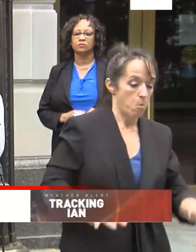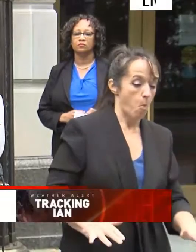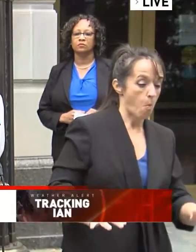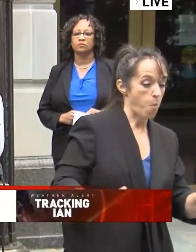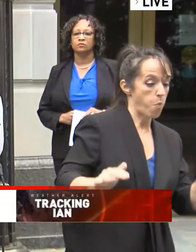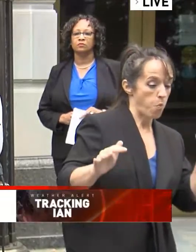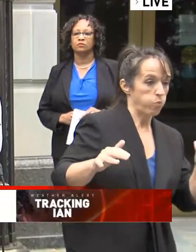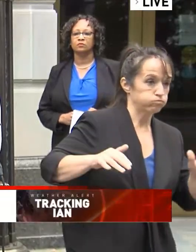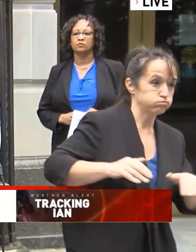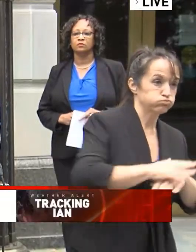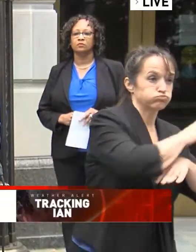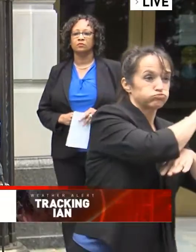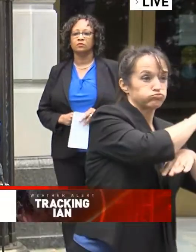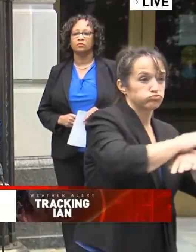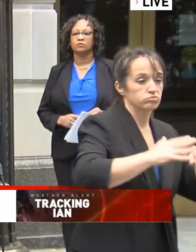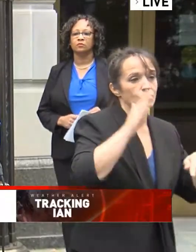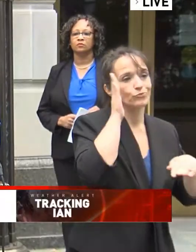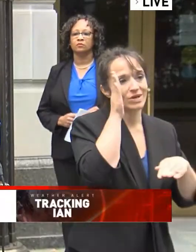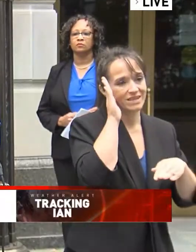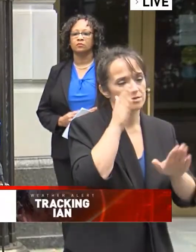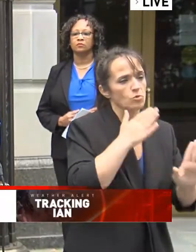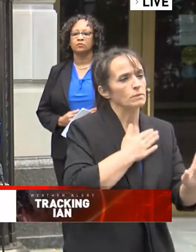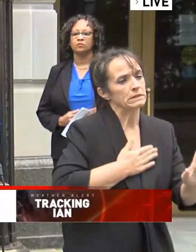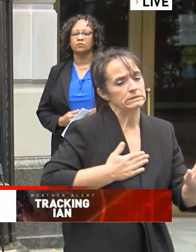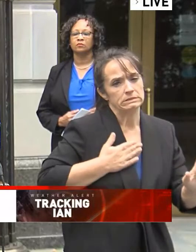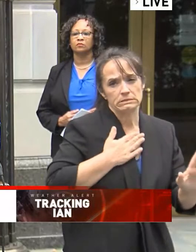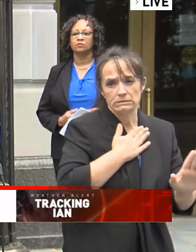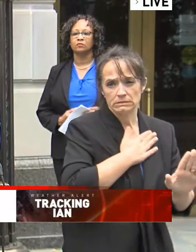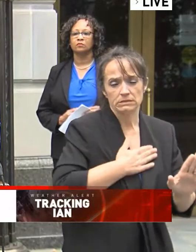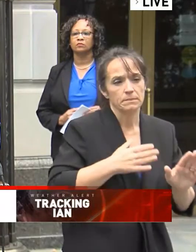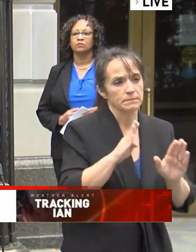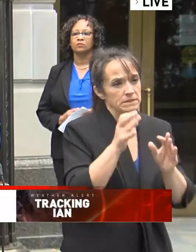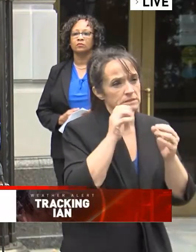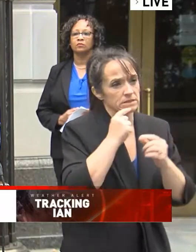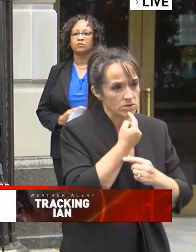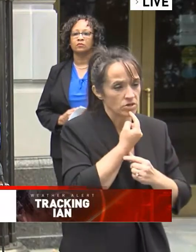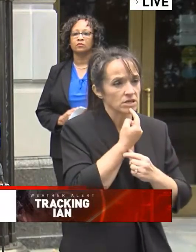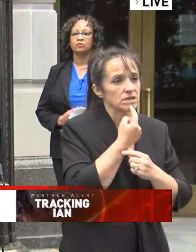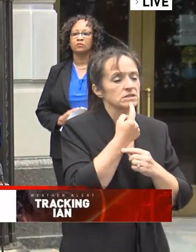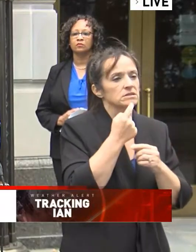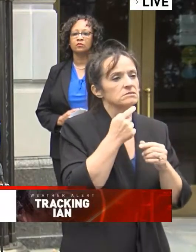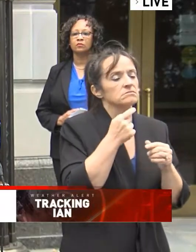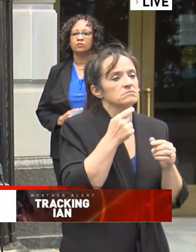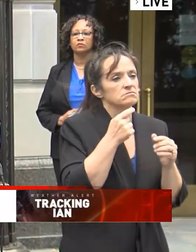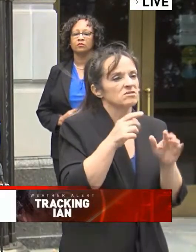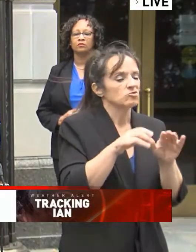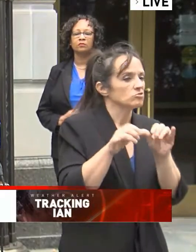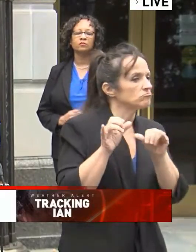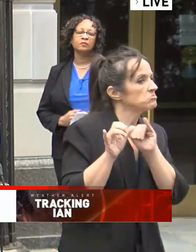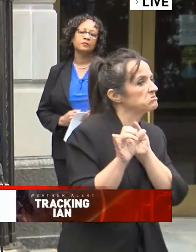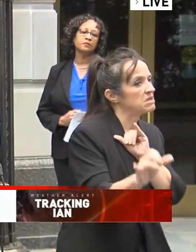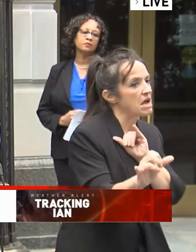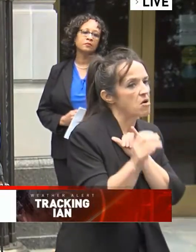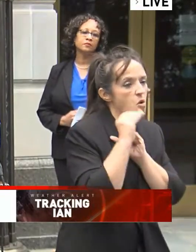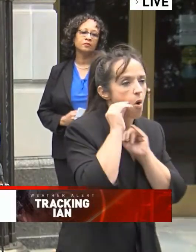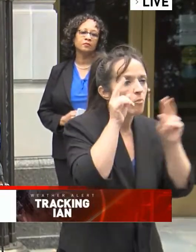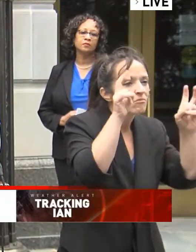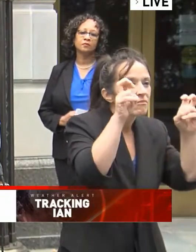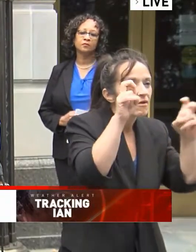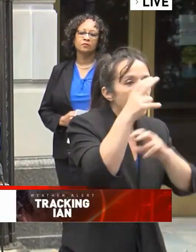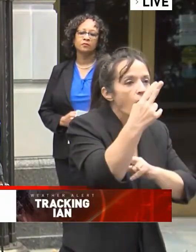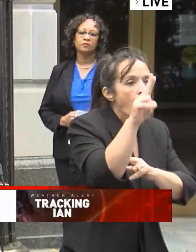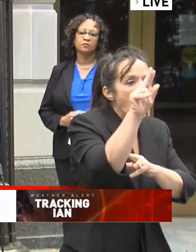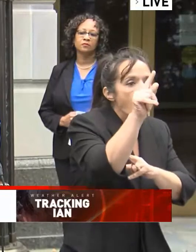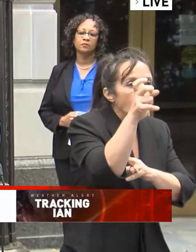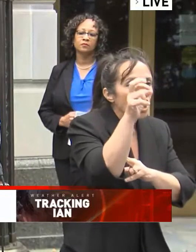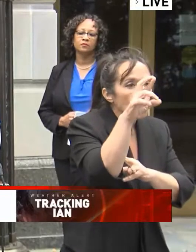asking folks to take this seriously and stay put. Hunker down, as I say.